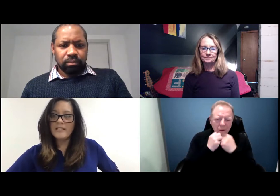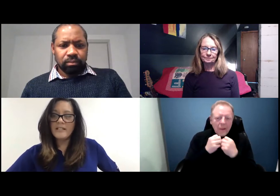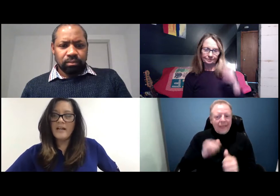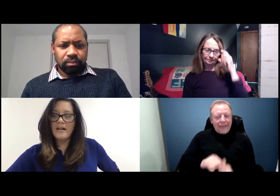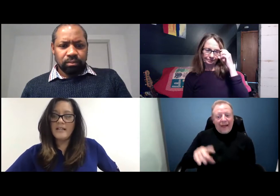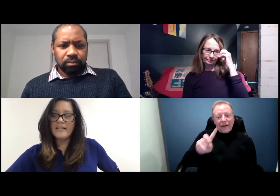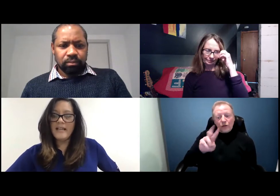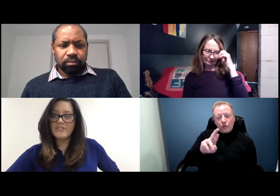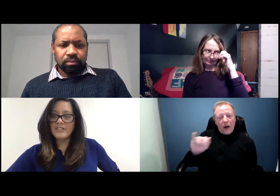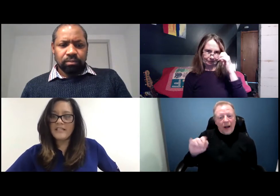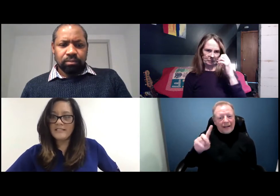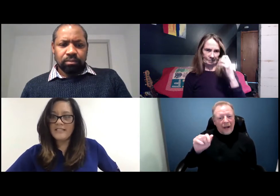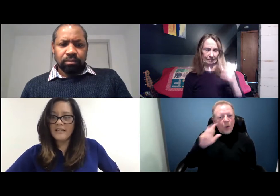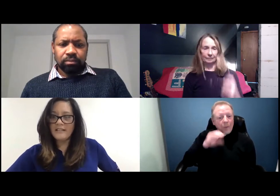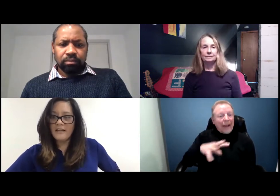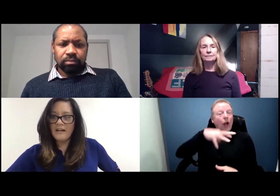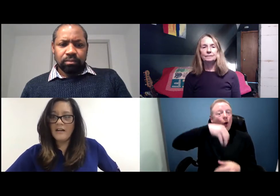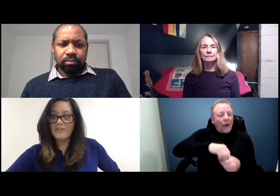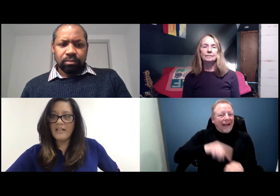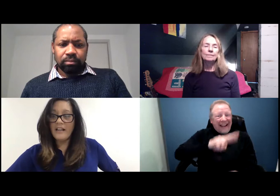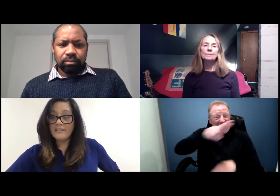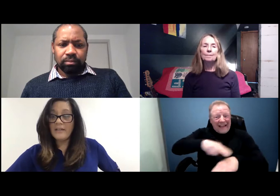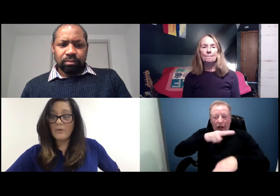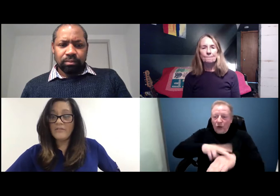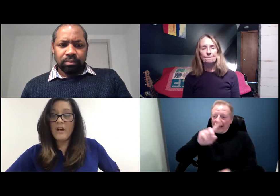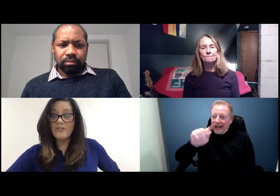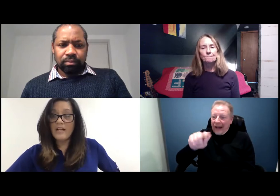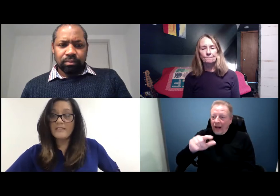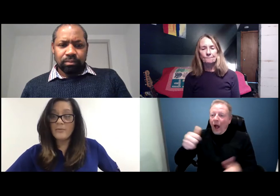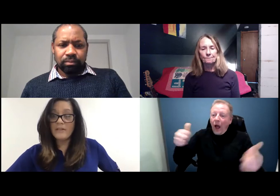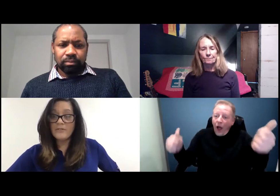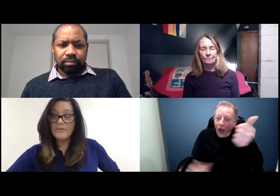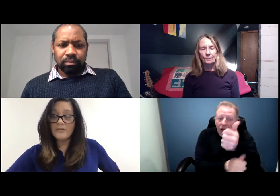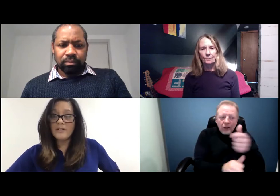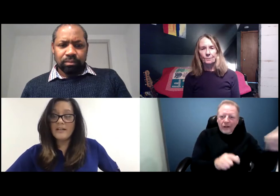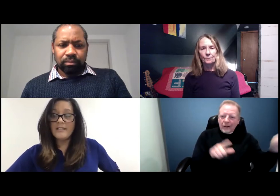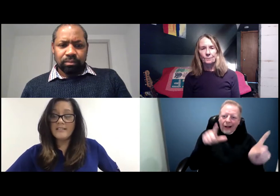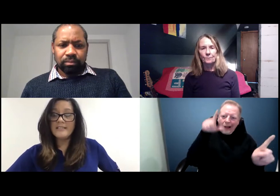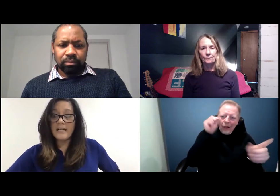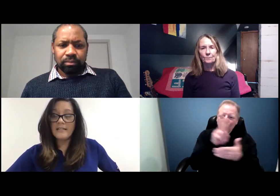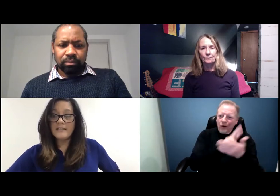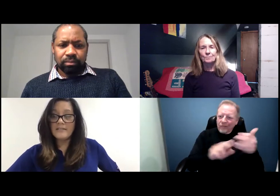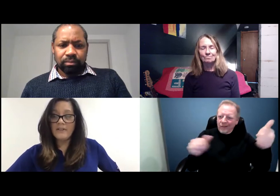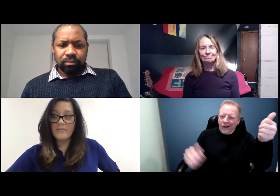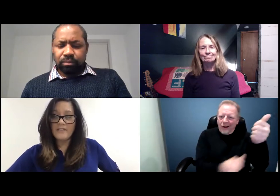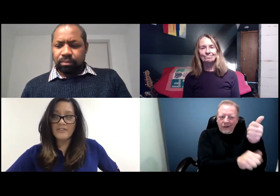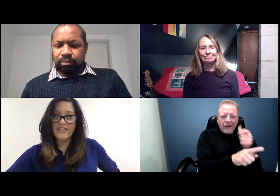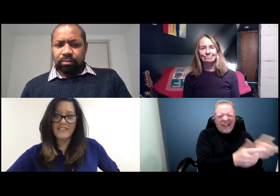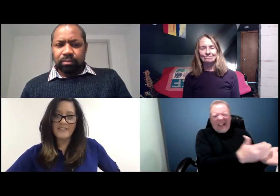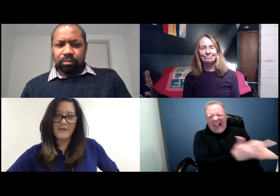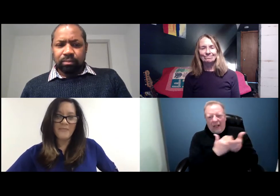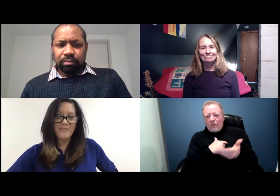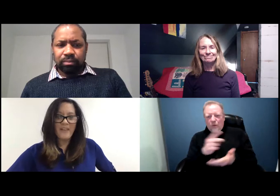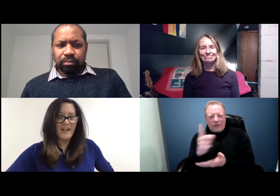included in a national data set under Gallaudet, who we've contracted with to design and develop that